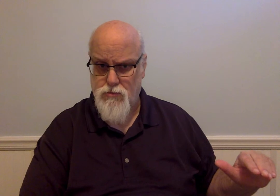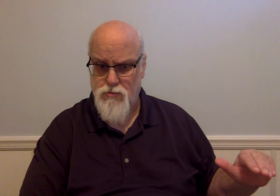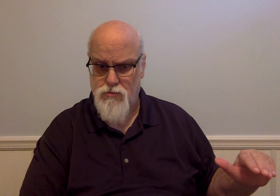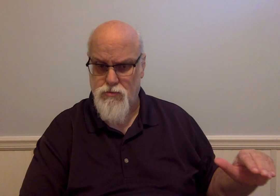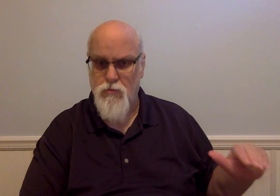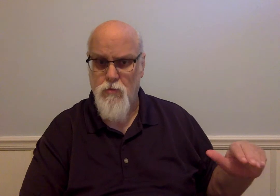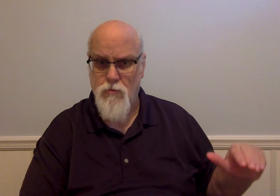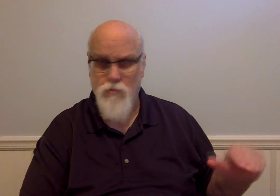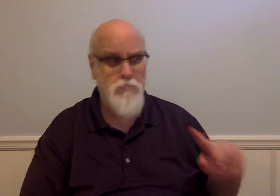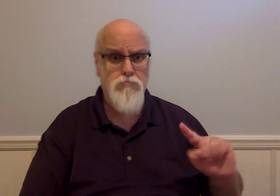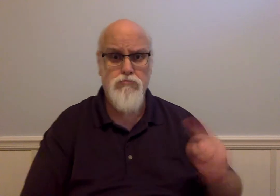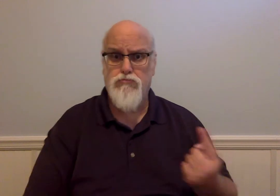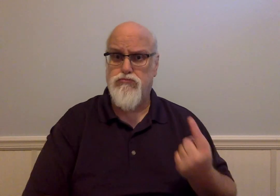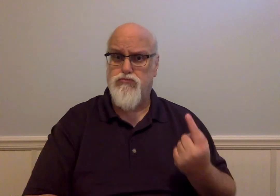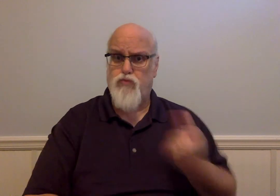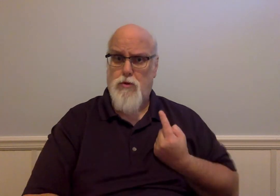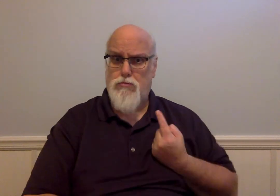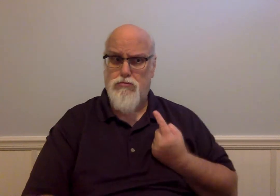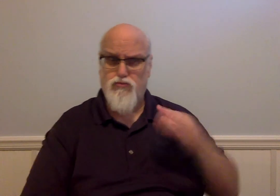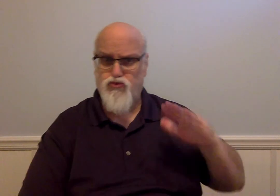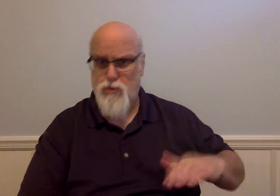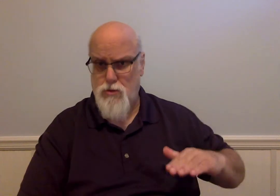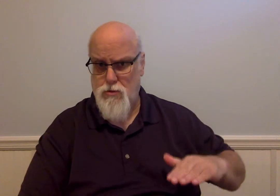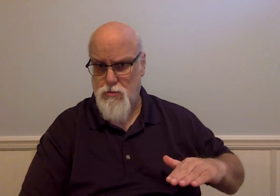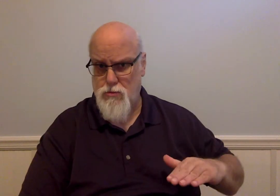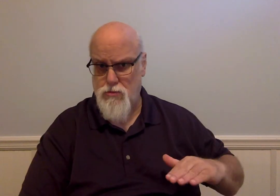child. I'm the only child.